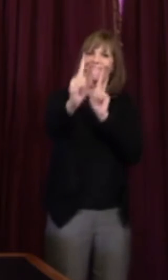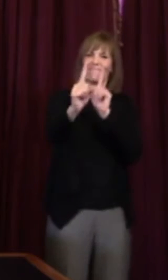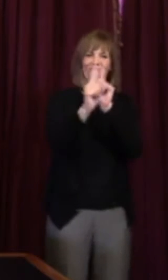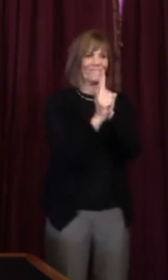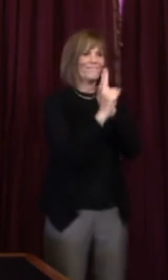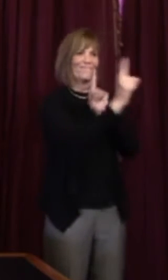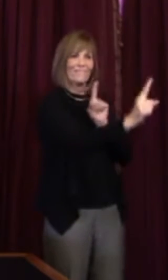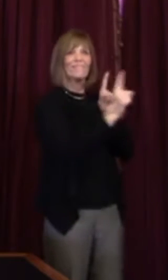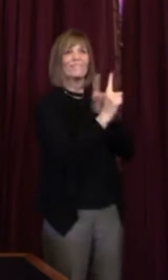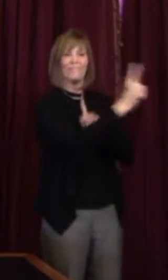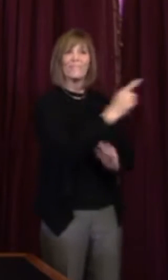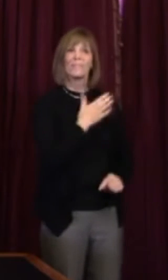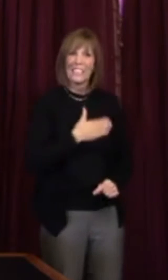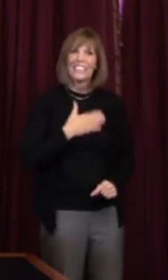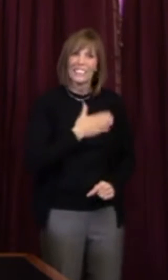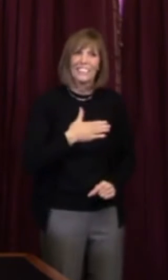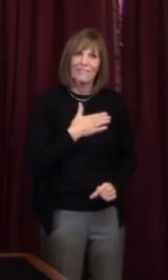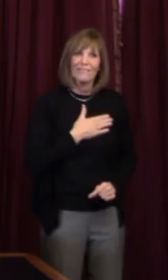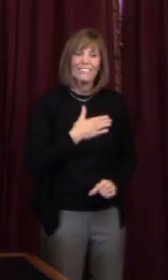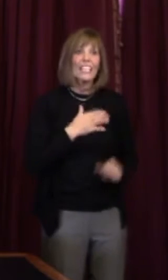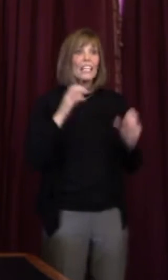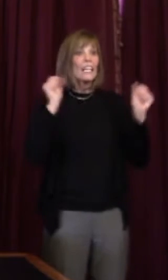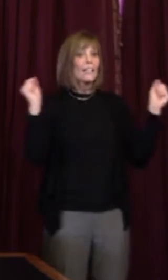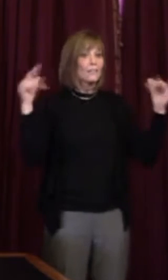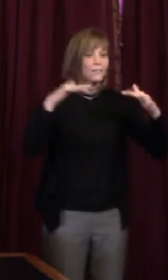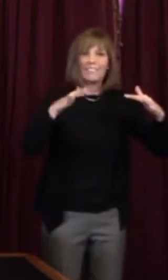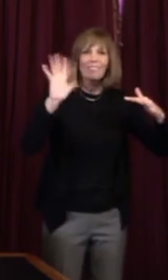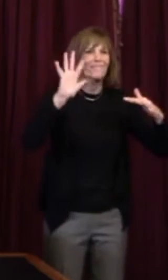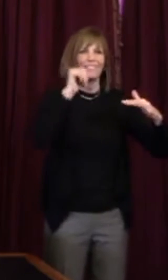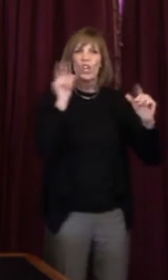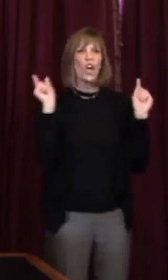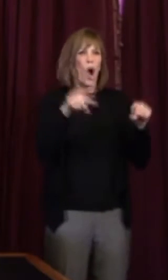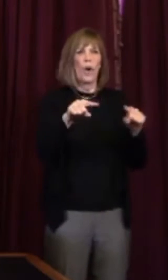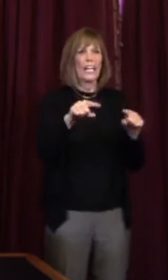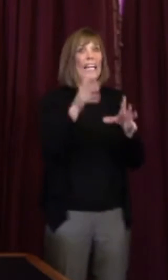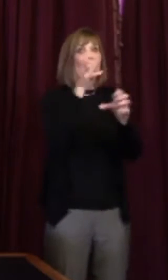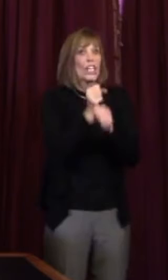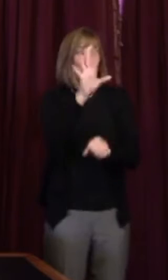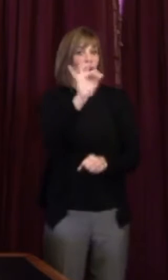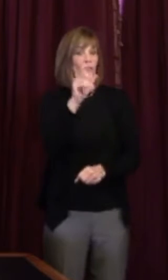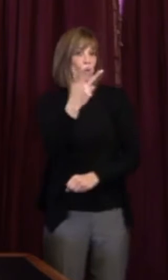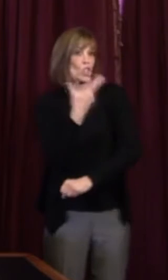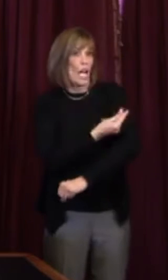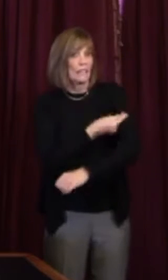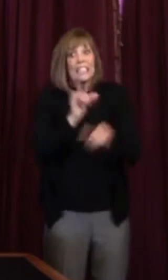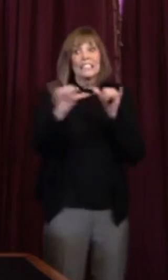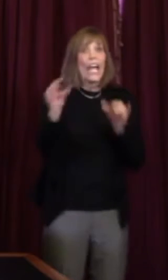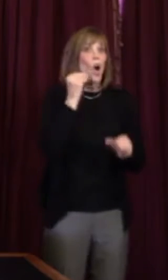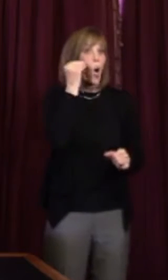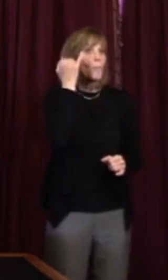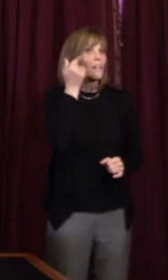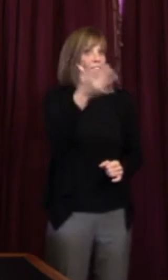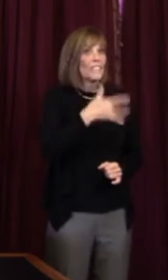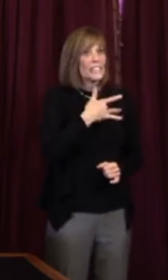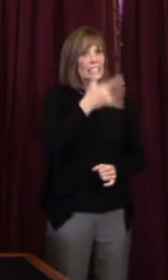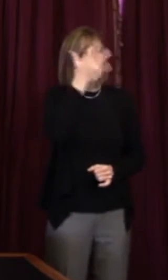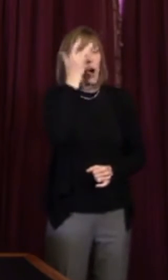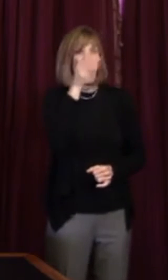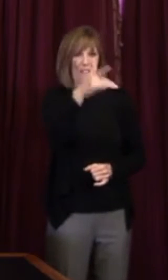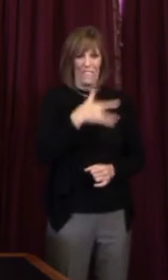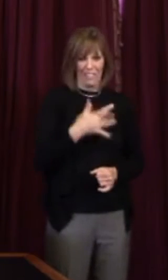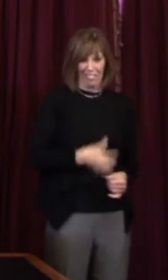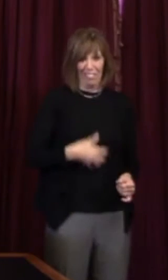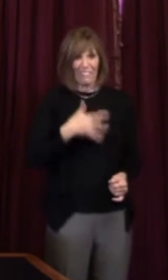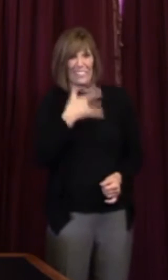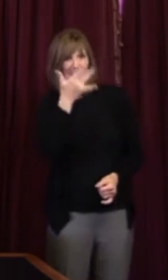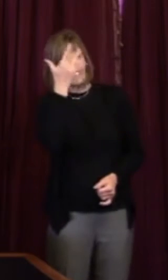possible. Avoid large gatherings. Get your flu shot. Stay home when you're sick. Get tested. You heard the same message